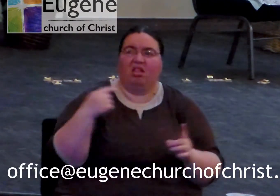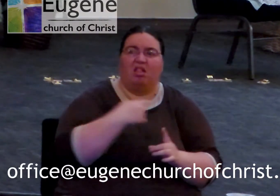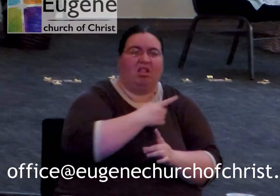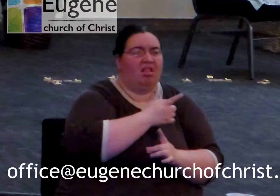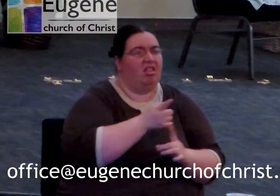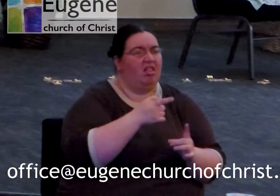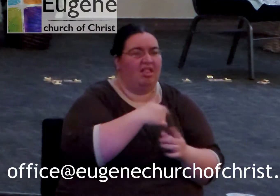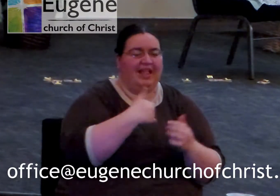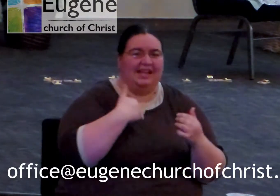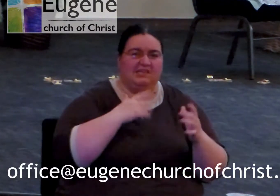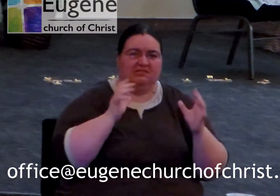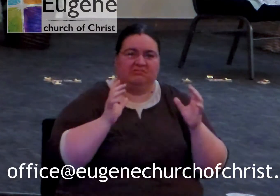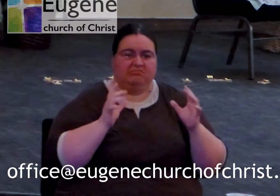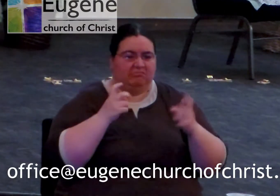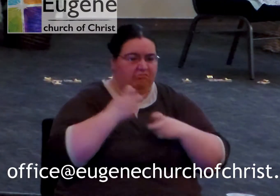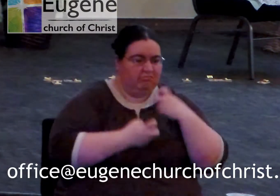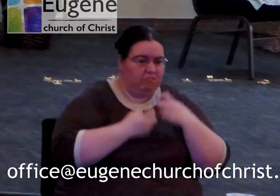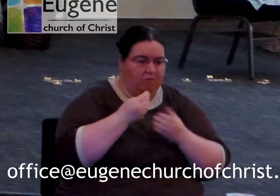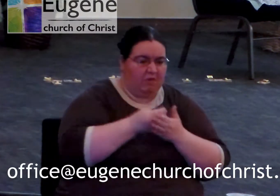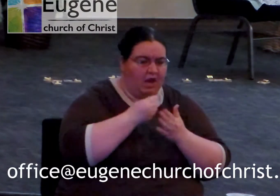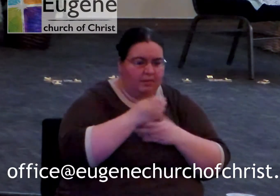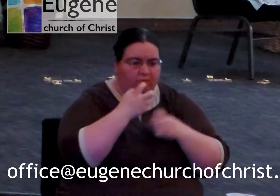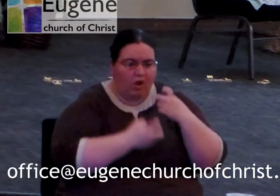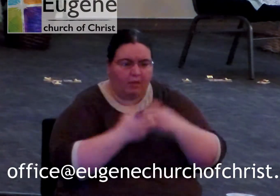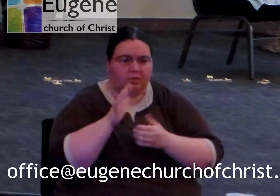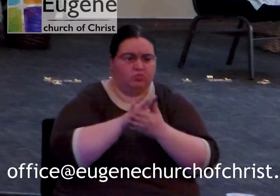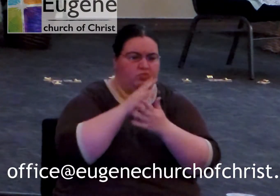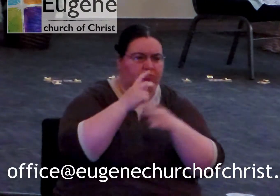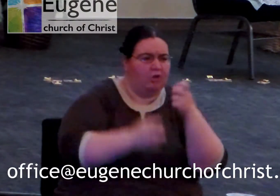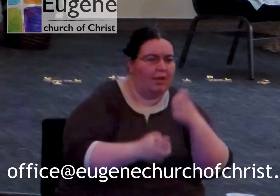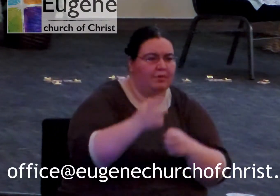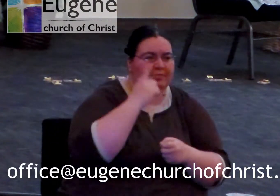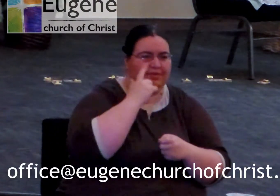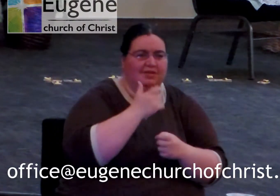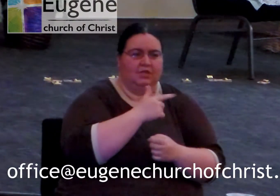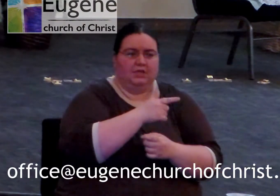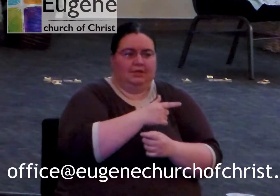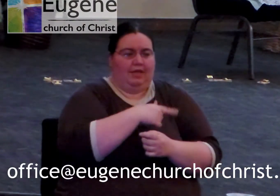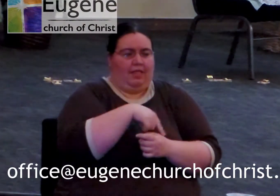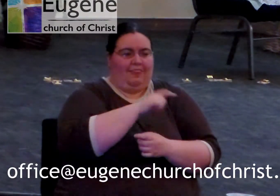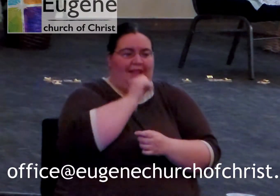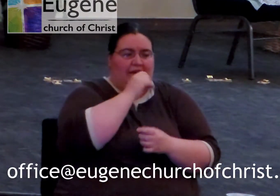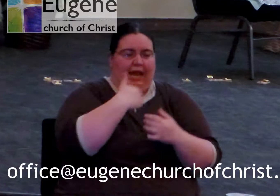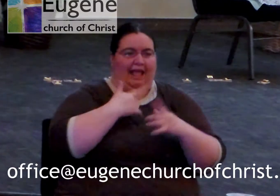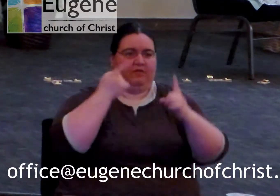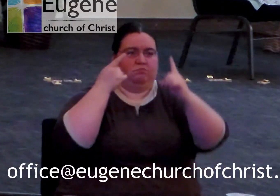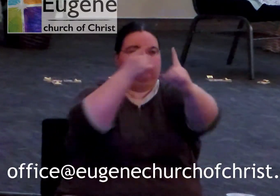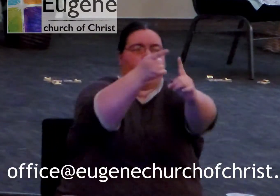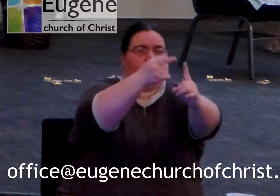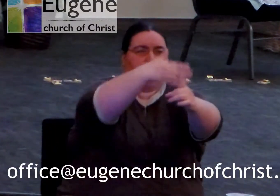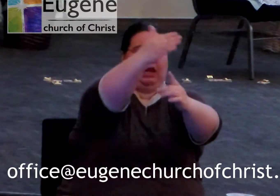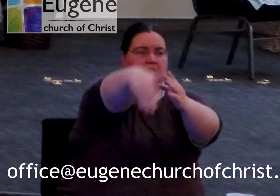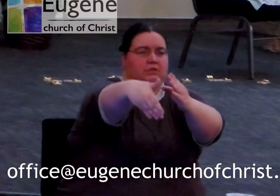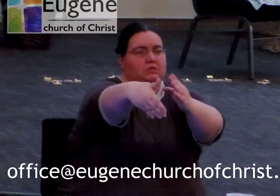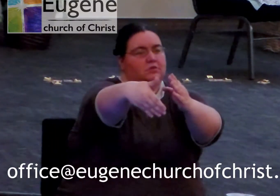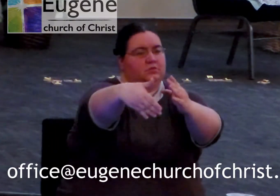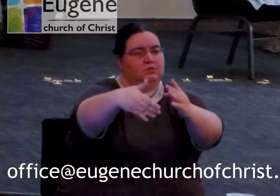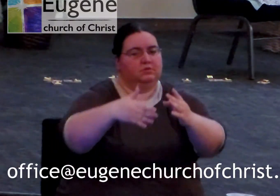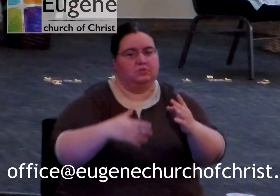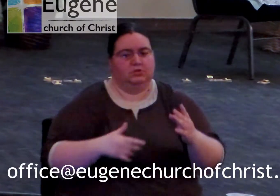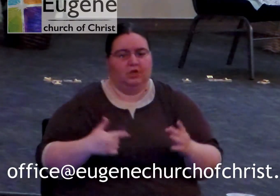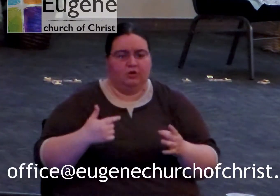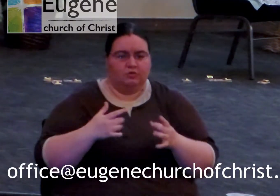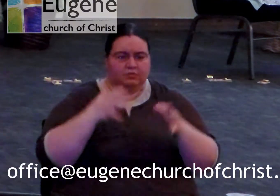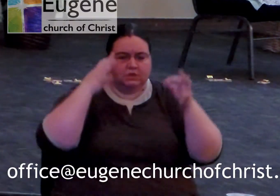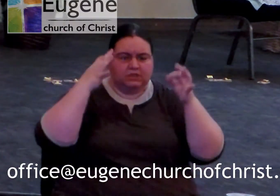schooling and stuff, because they just didn't have a point of reference. Living with the end in mind, saying, where exactly is it that I want to be, and then listening to the